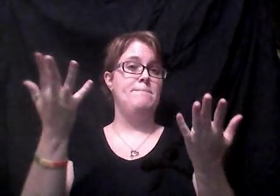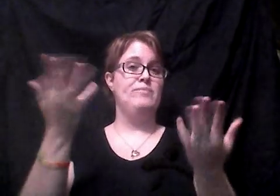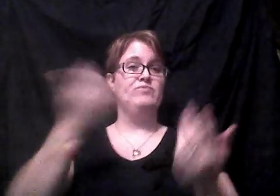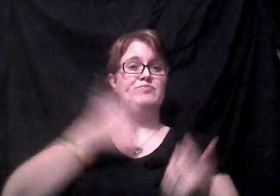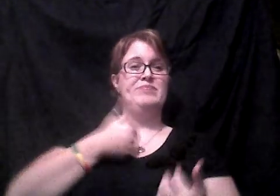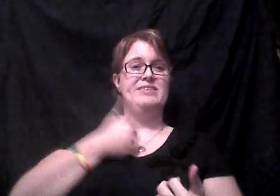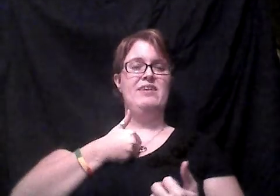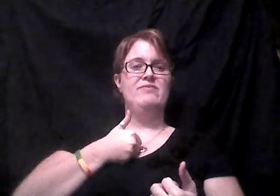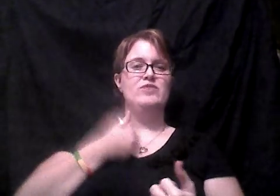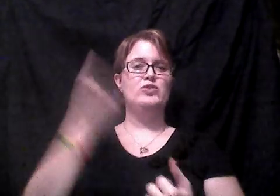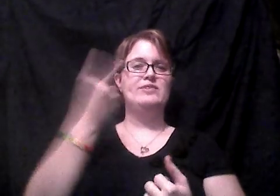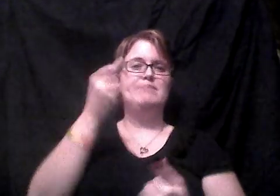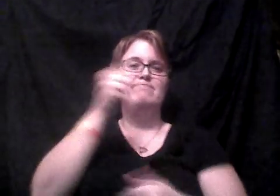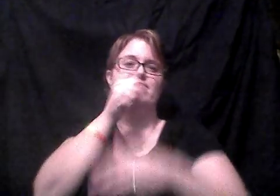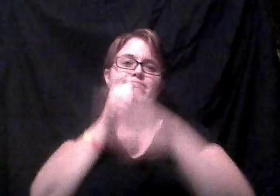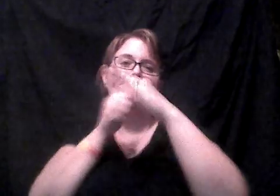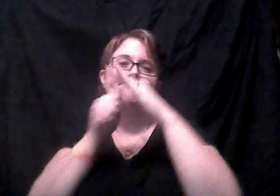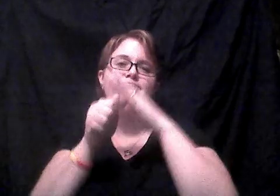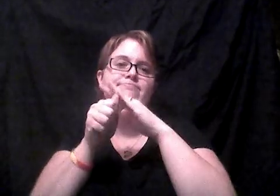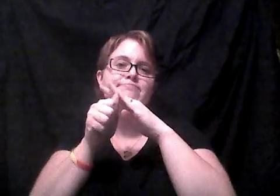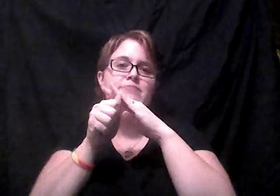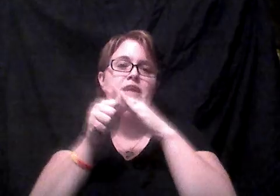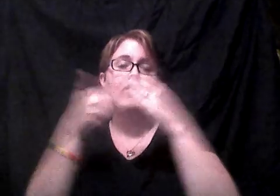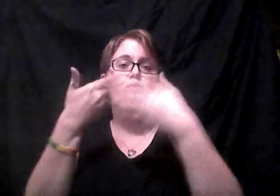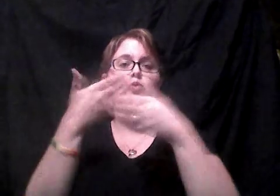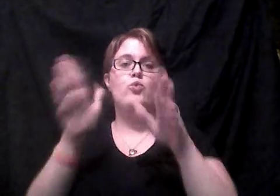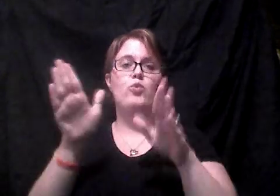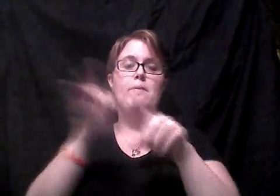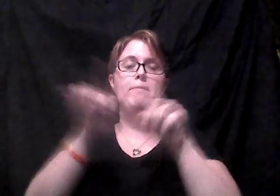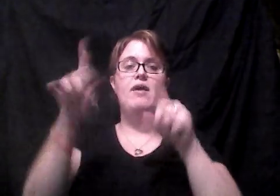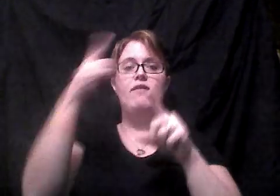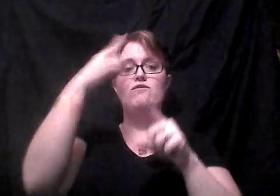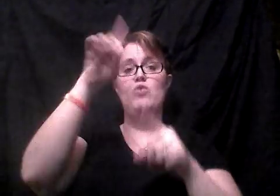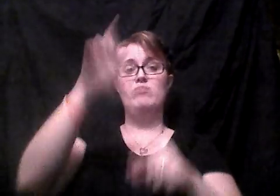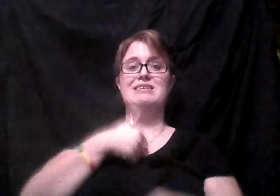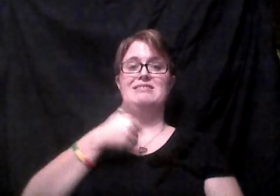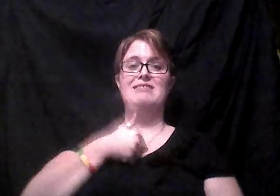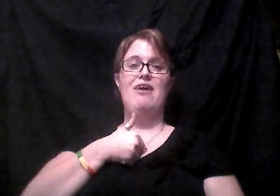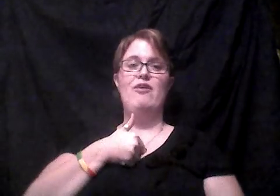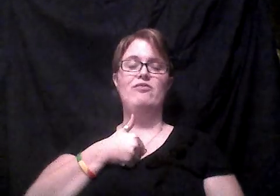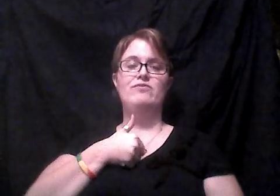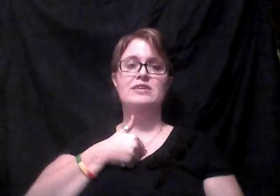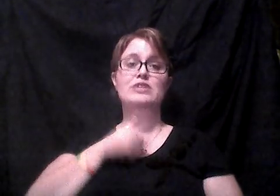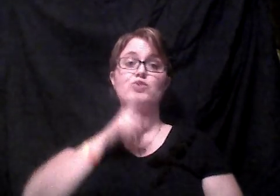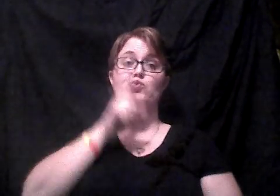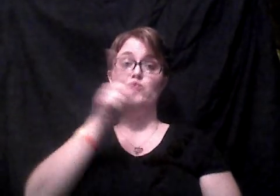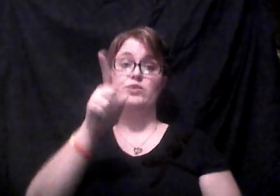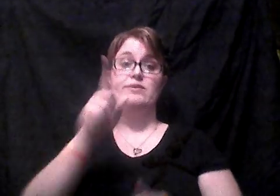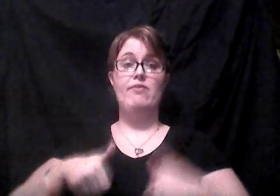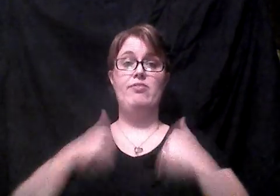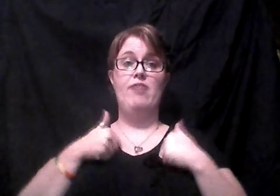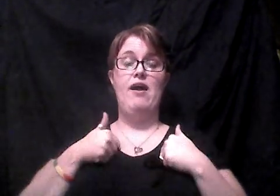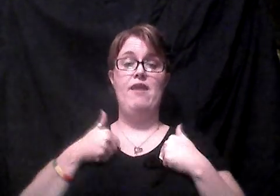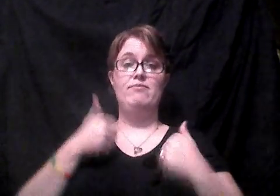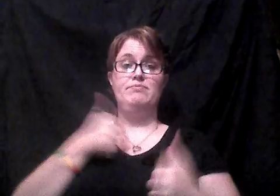me, it wasn't hypothetical. I've been fighting pancreatic cancer. It has now come back after surgery, chemotherapy, and radiation. And the doctors tell